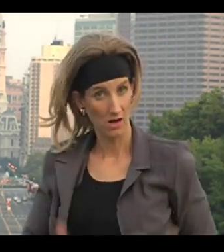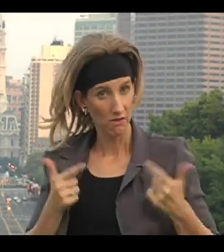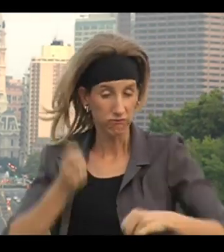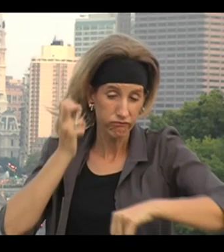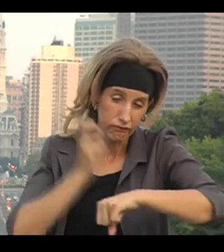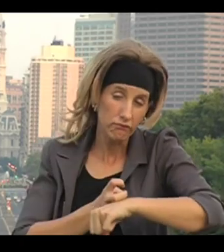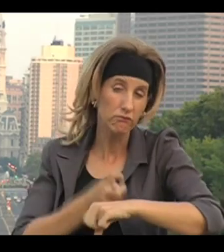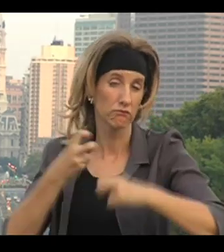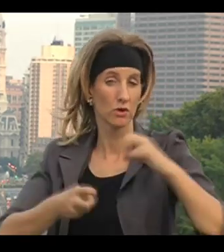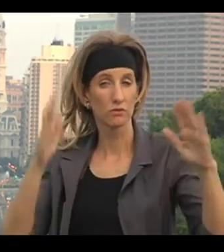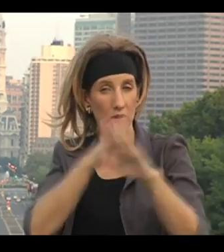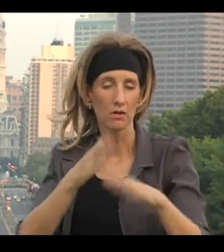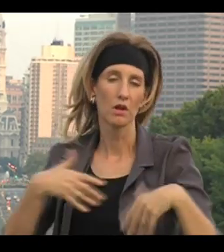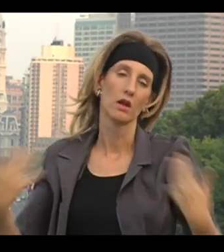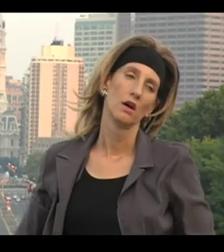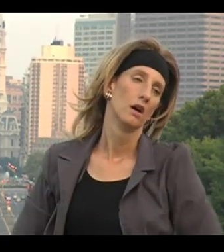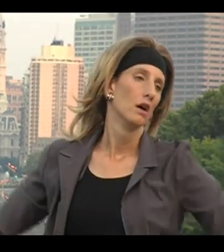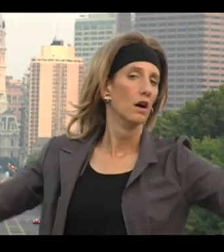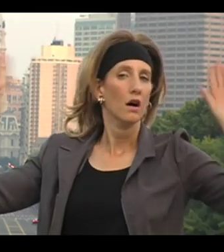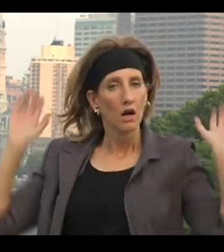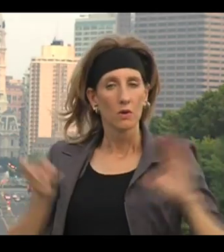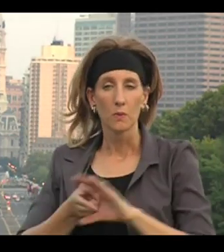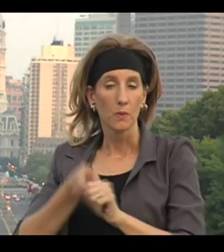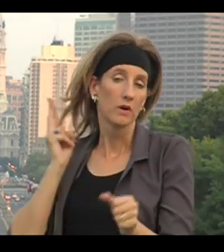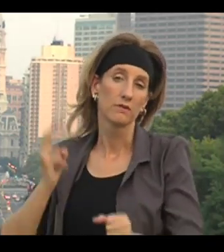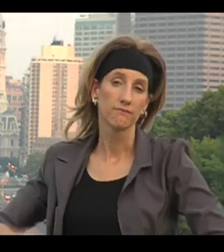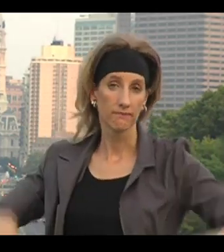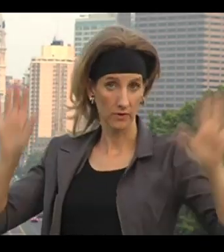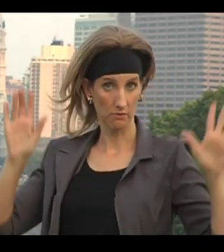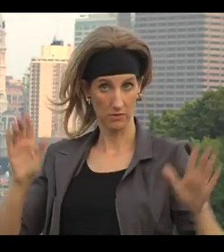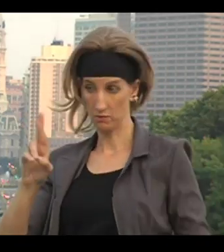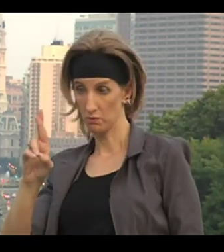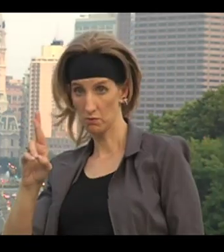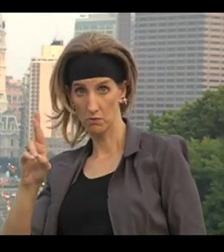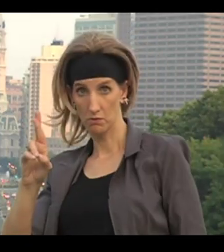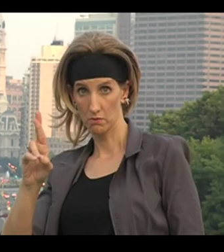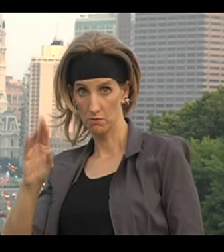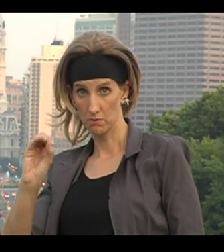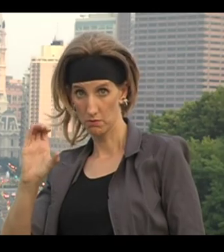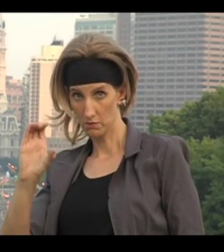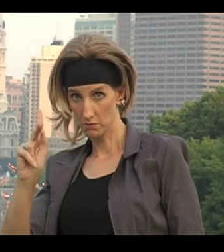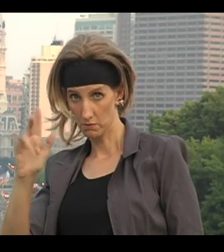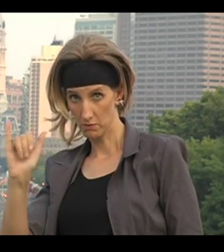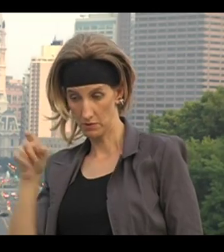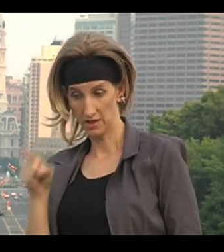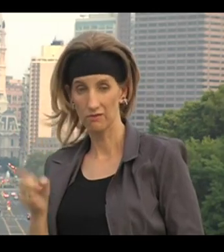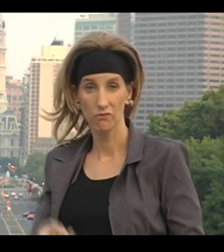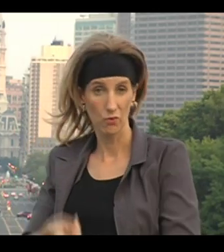in our life, we have hard times, we have troubles, we have problems. We just want to quit and give up. But Rocky, did he just quit and give